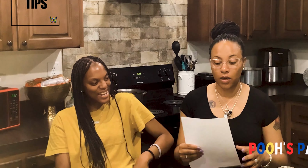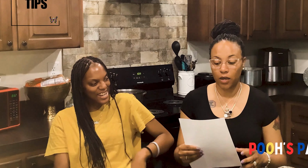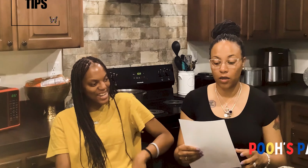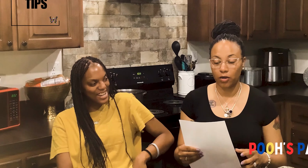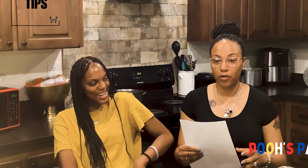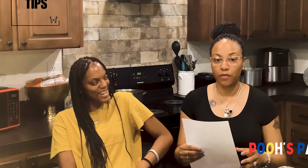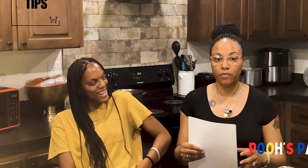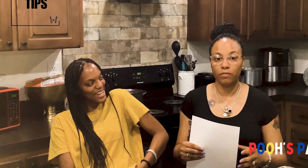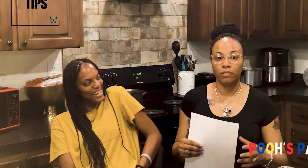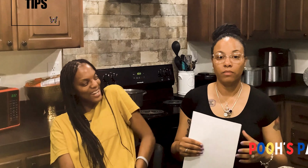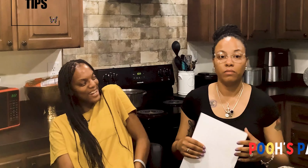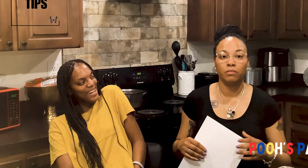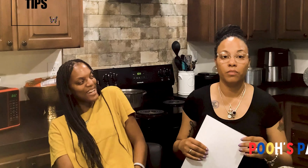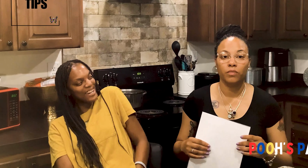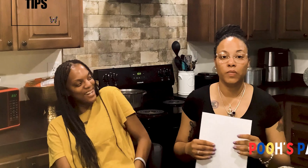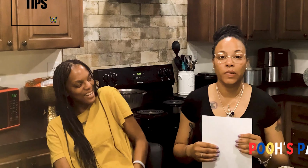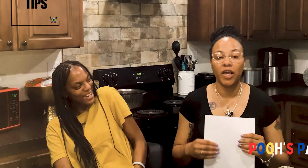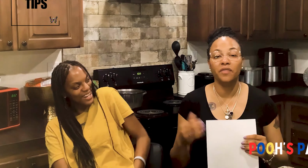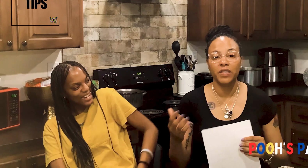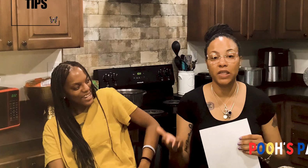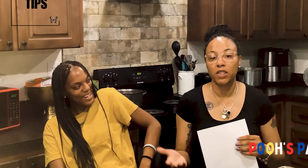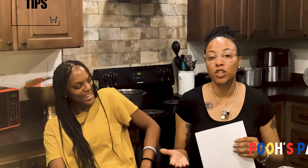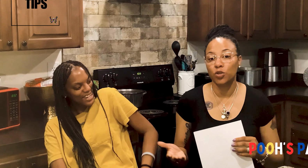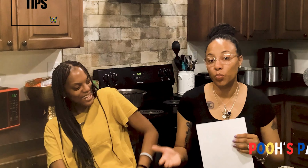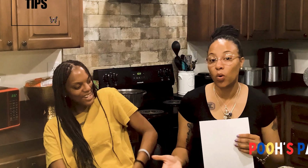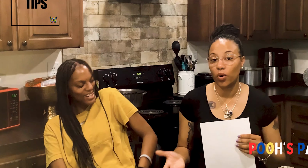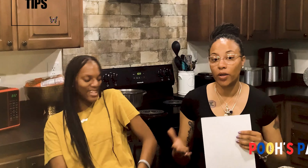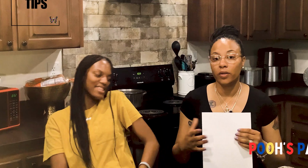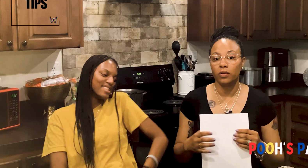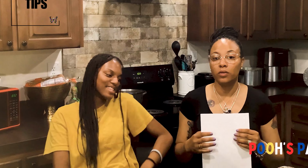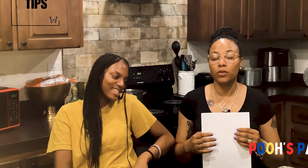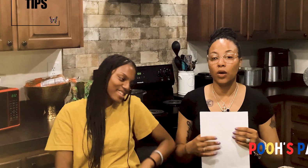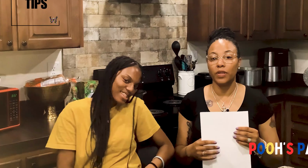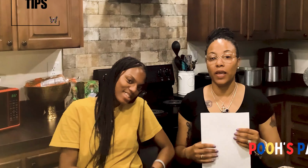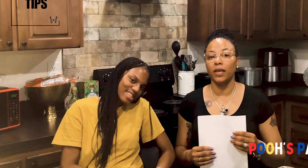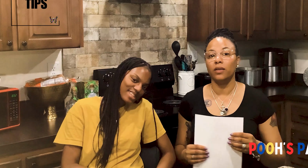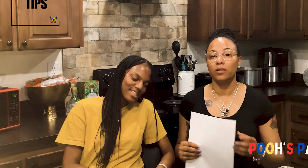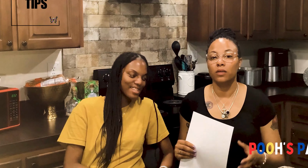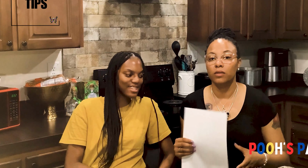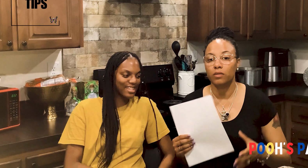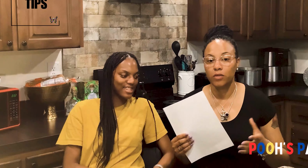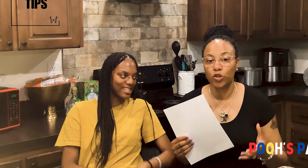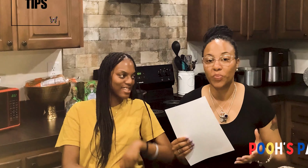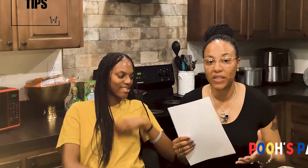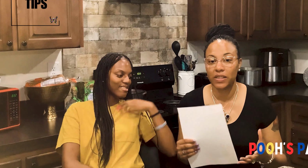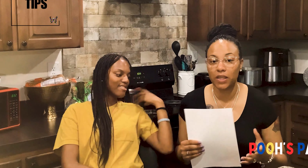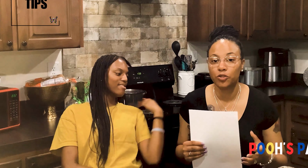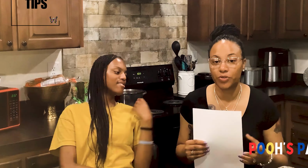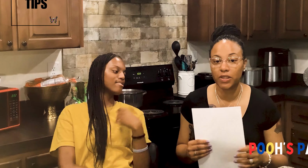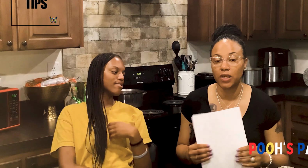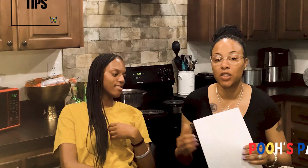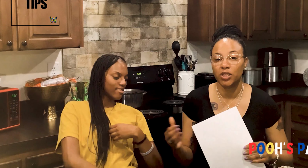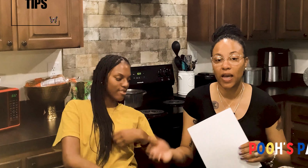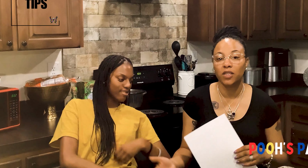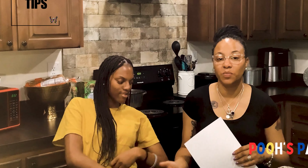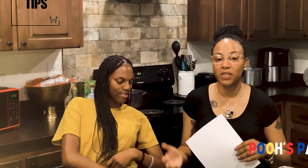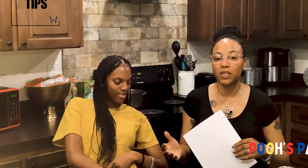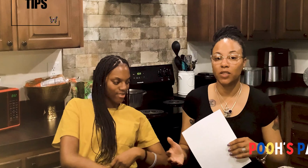of evidence to support, that your best interest and the child's best